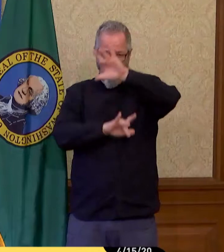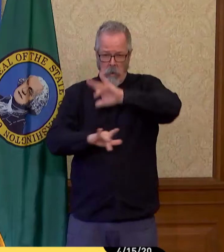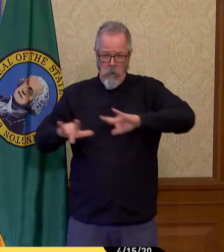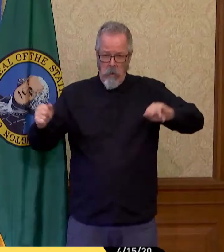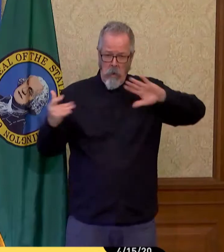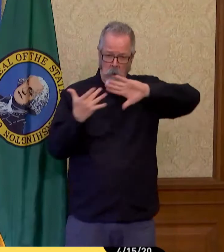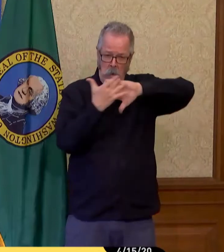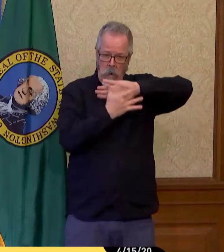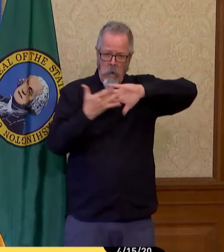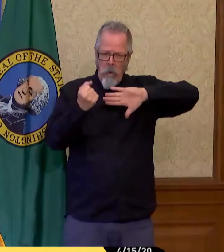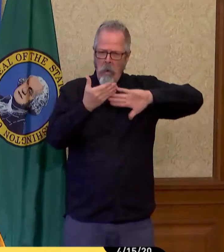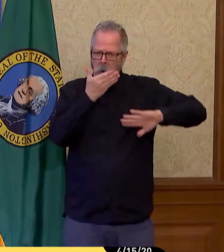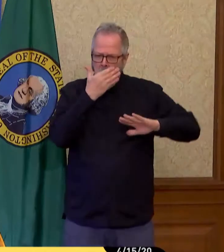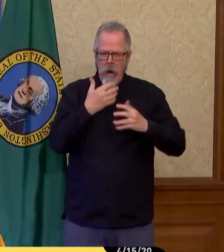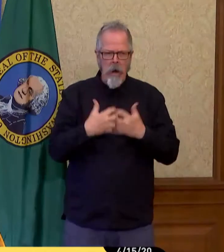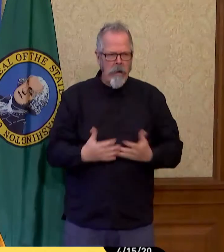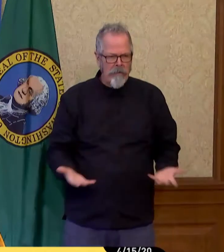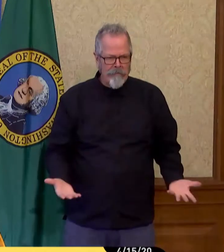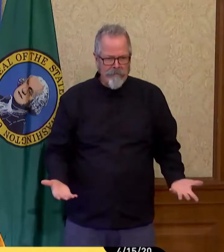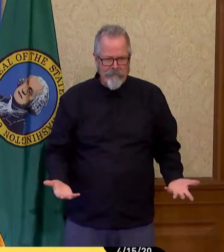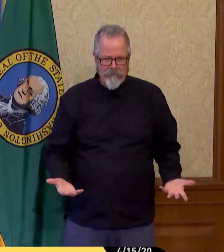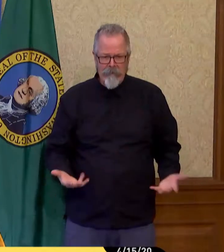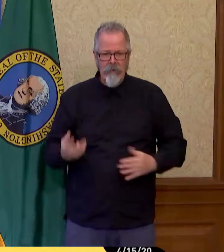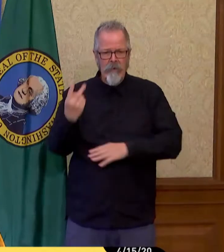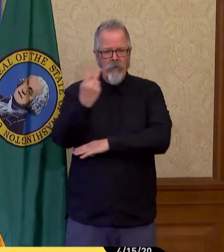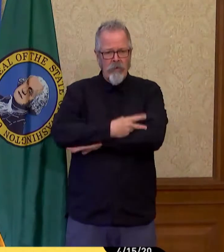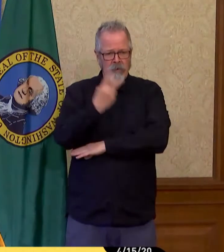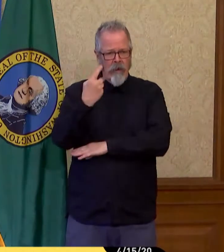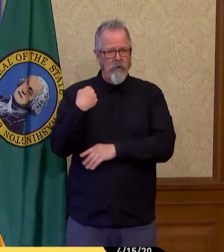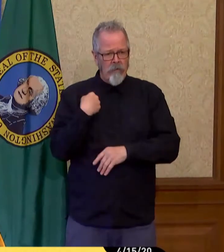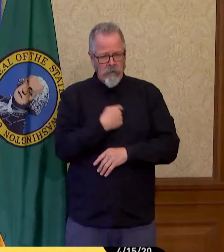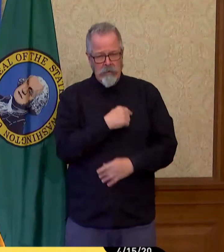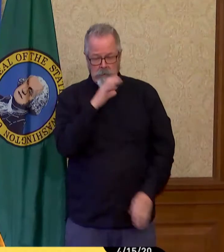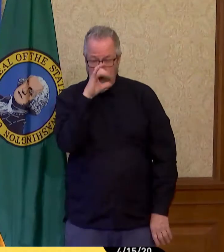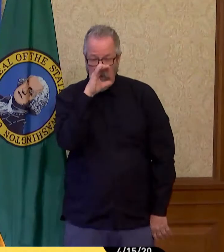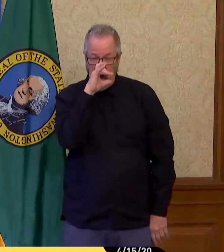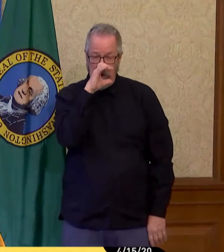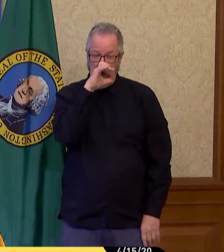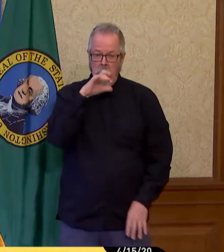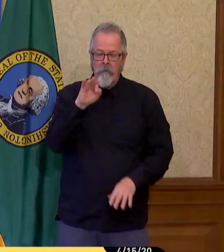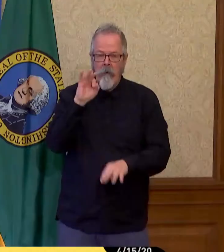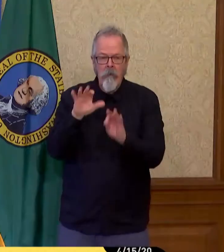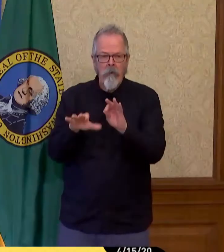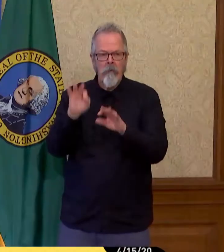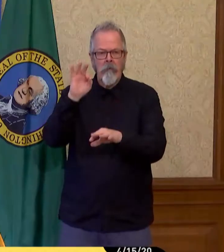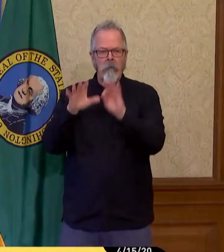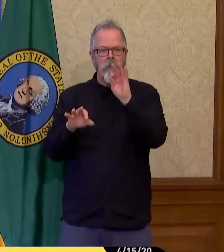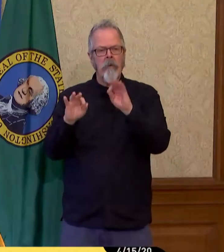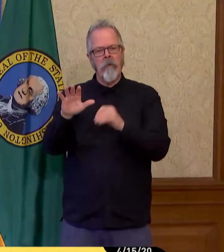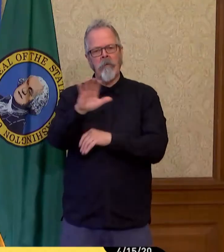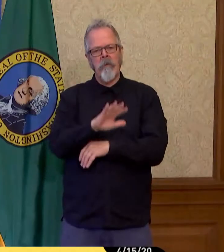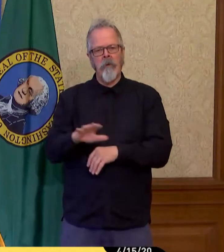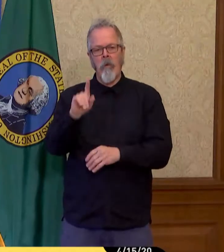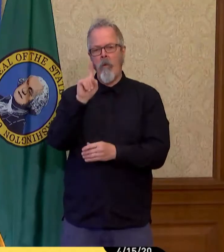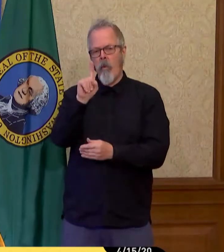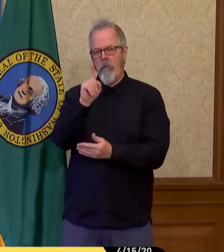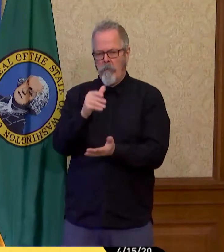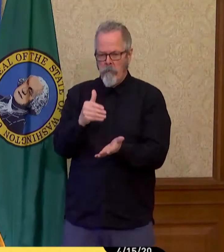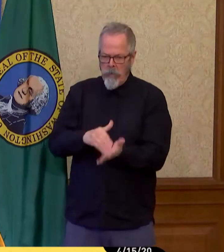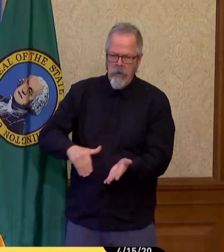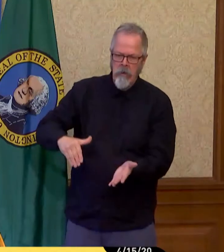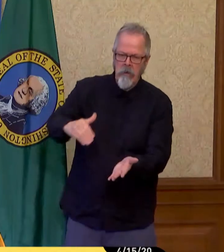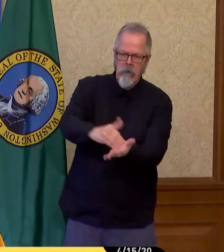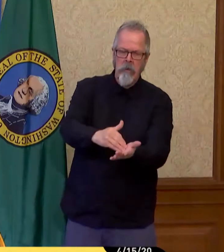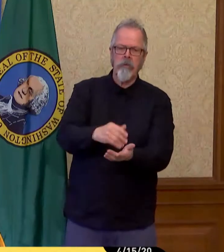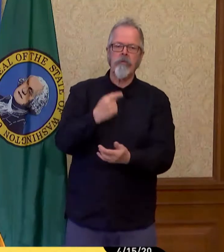last 48 hours. We have about 1 million test swabs coming into the state right now, which are just, we're so happy about